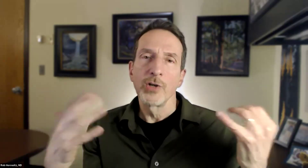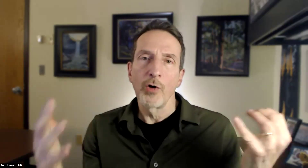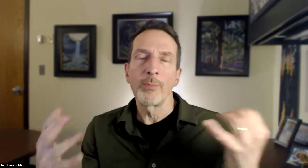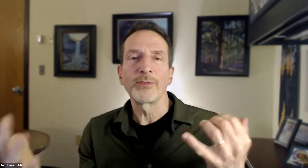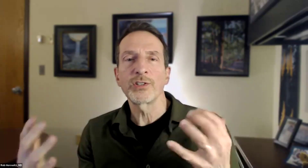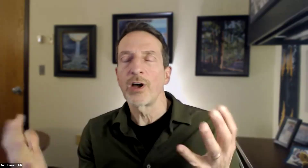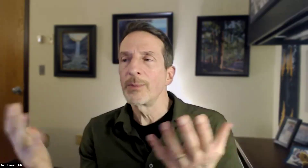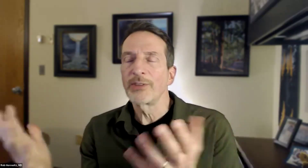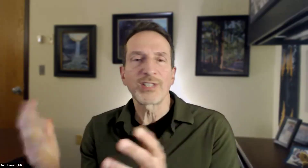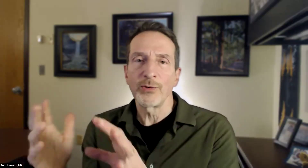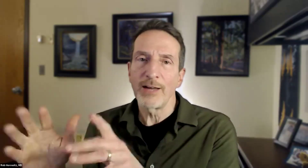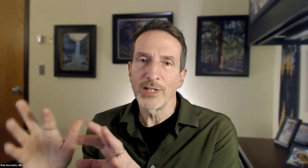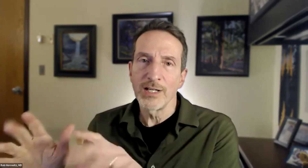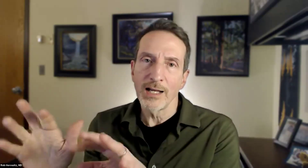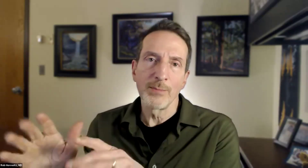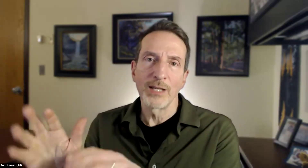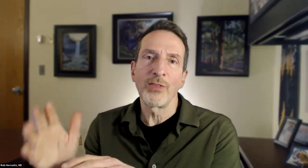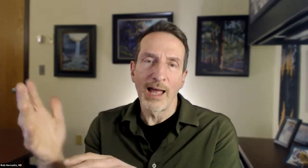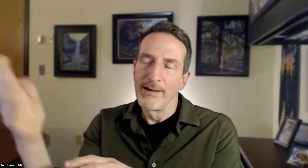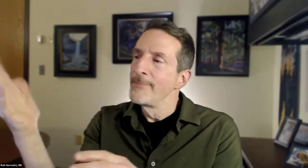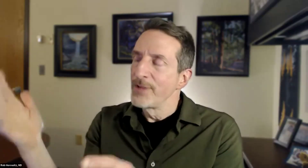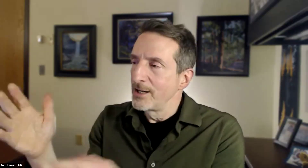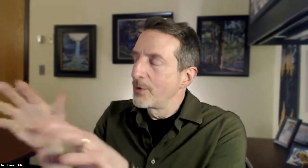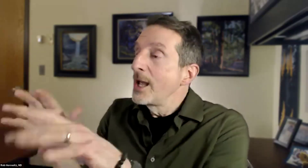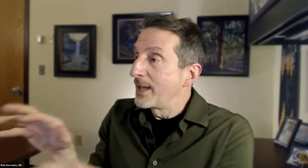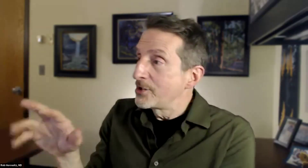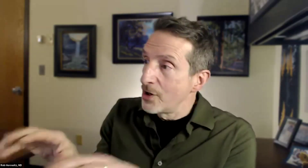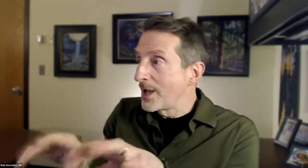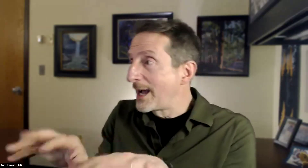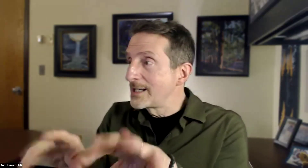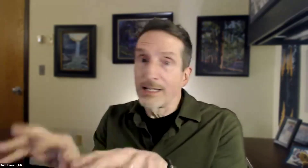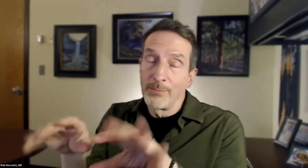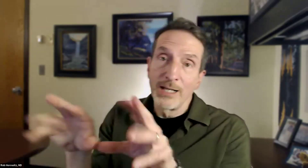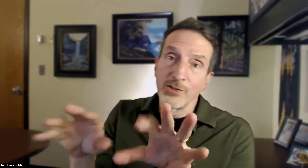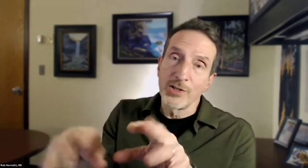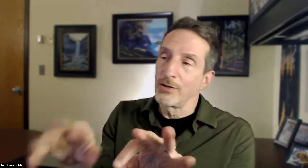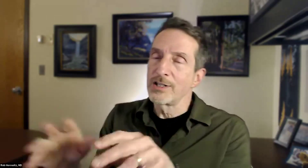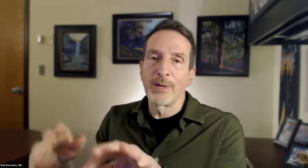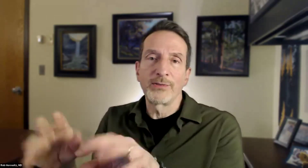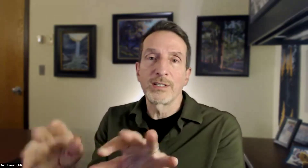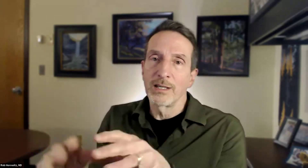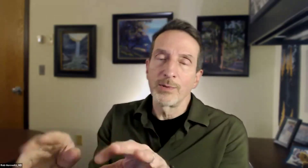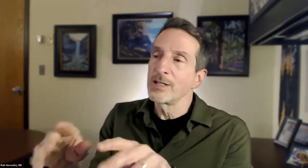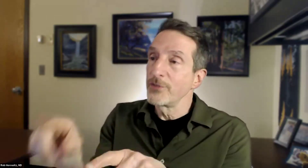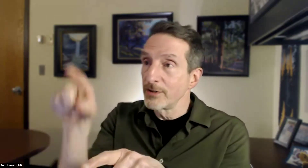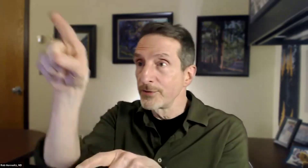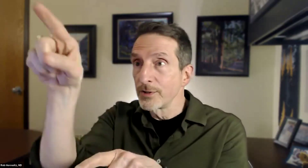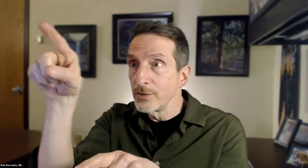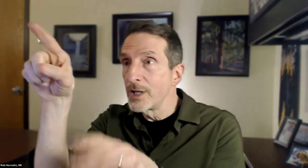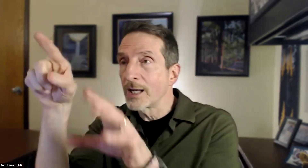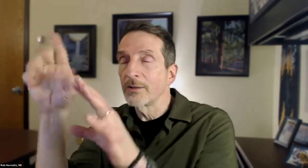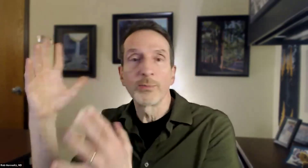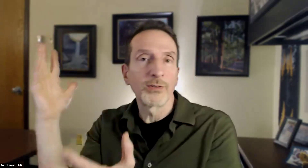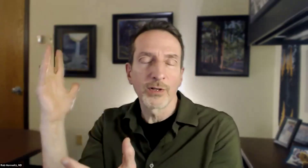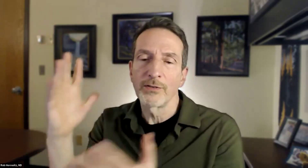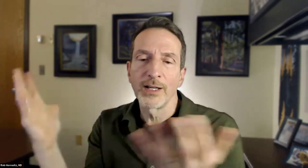to know about this, talk about this. I don't have to document that, that Joe contacted me and is curious about this thing, but is fearful